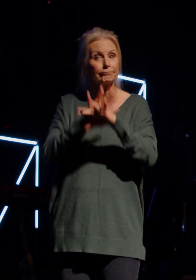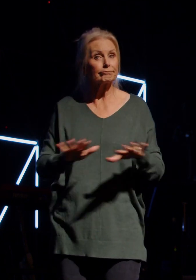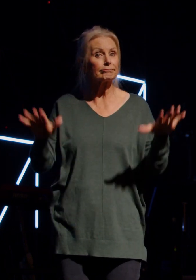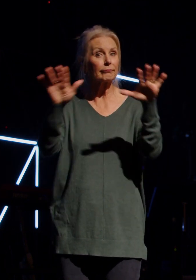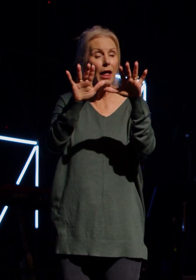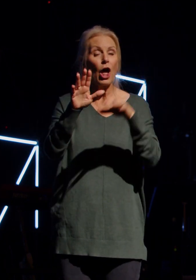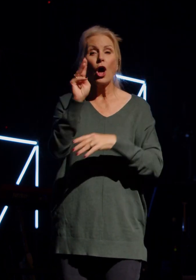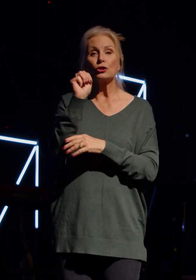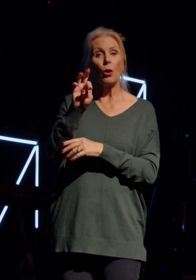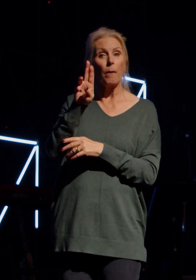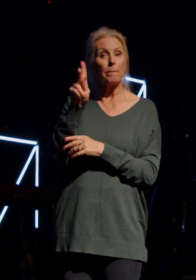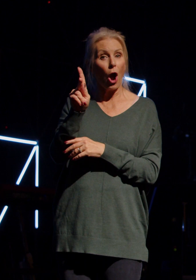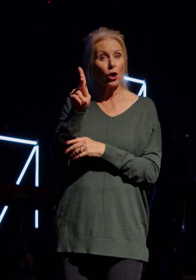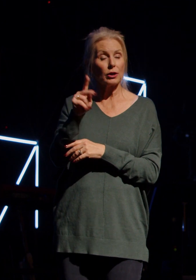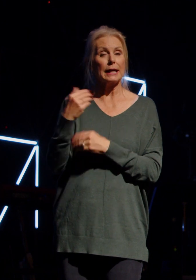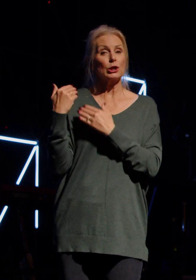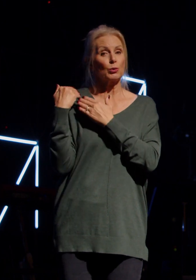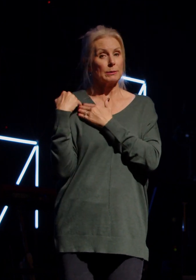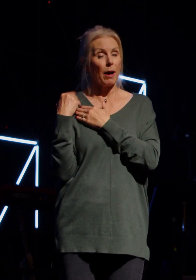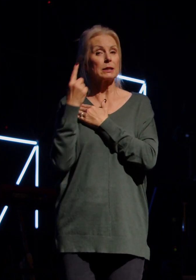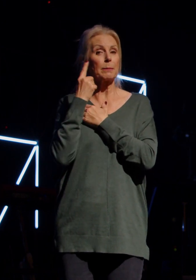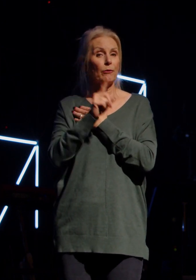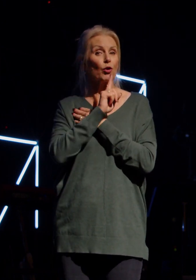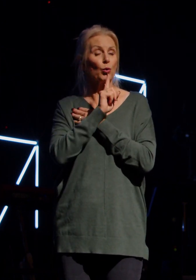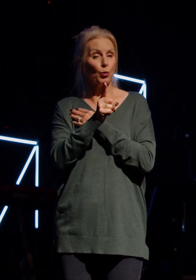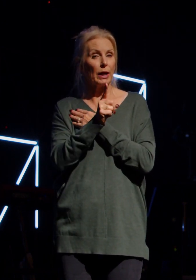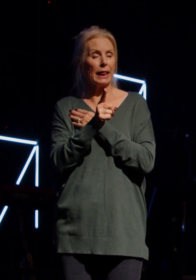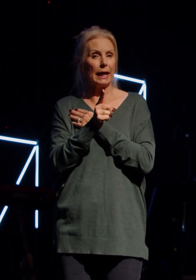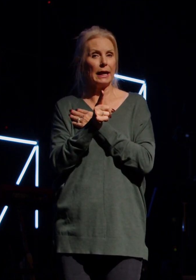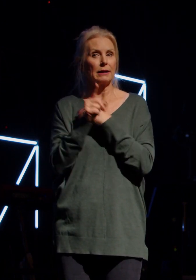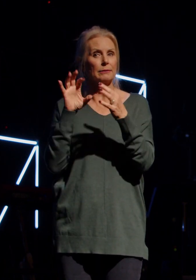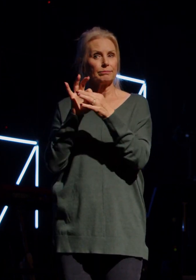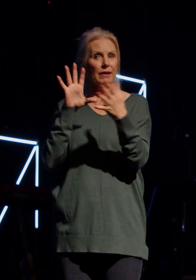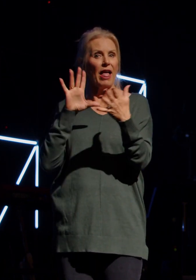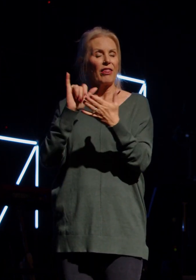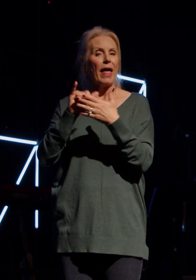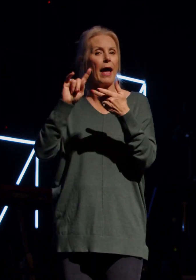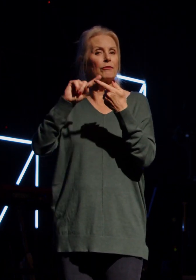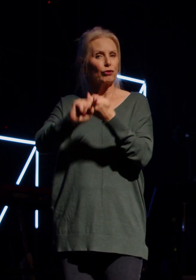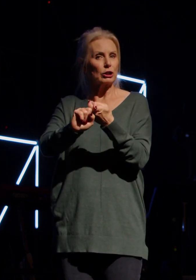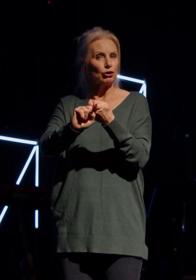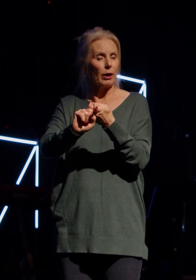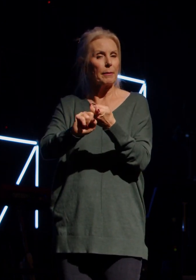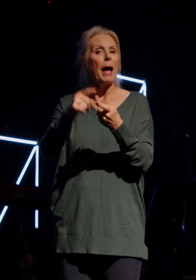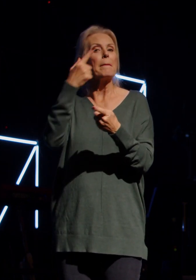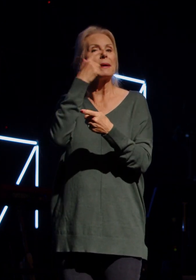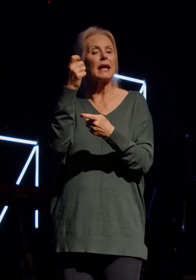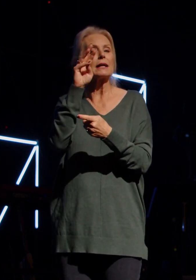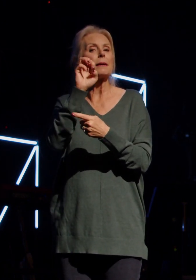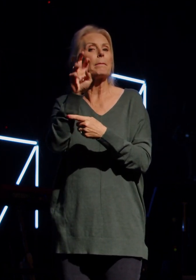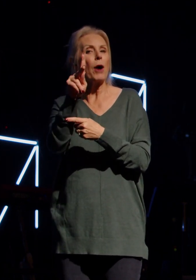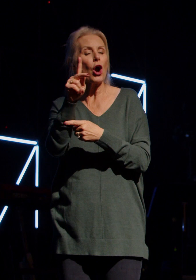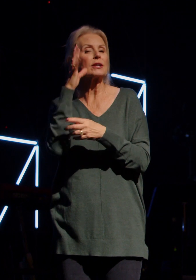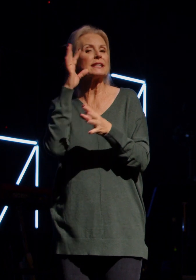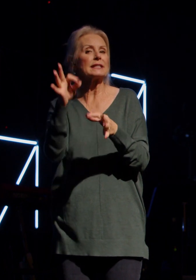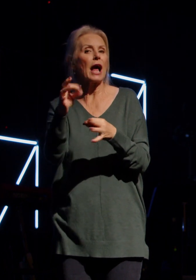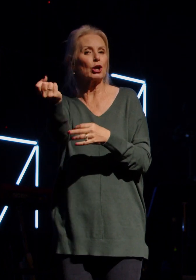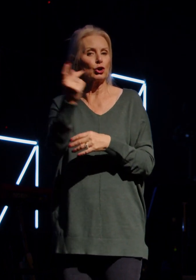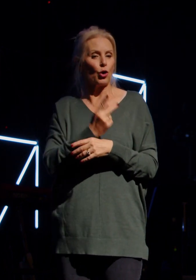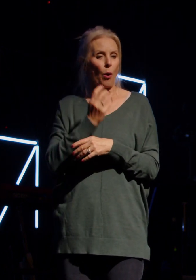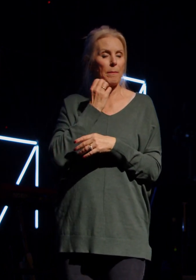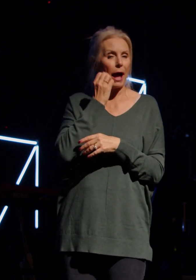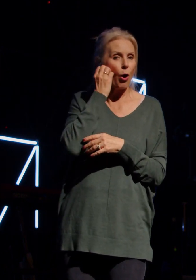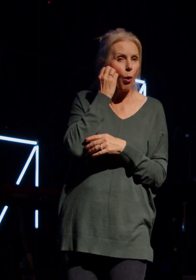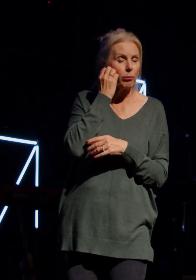And Mark is the one responsible for really breaking up that friendship for a time. Why? Because Mark decided to go home. We don't know if he just